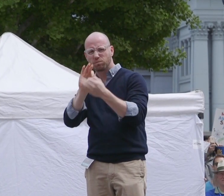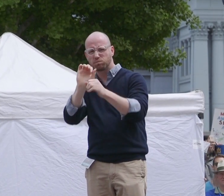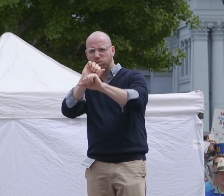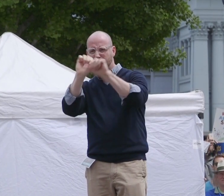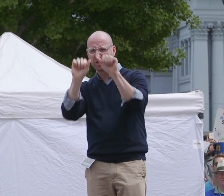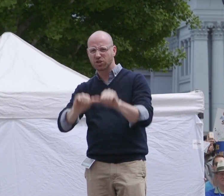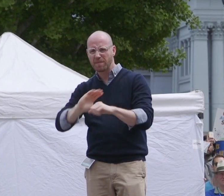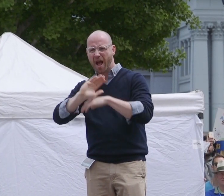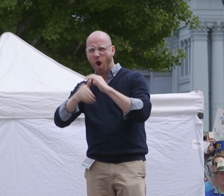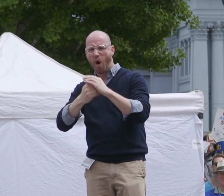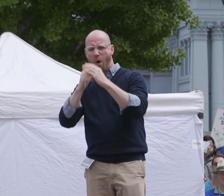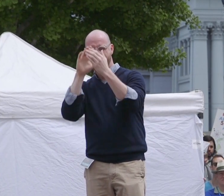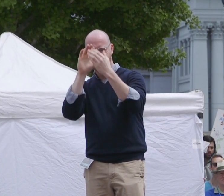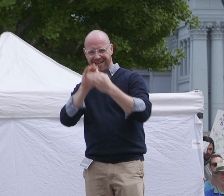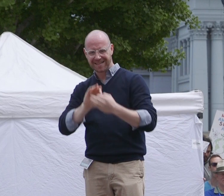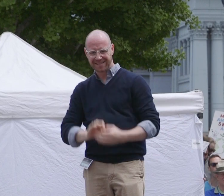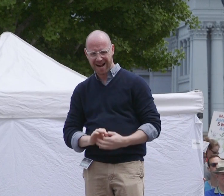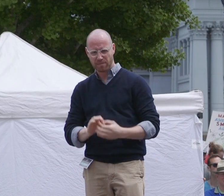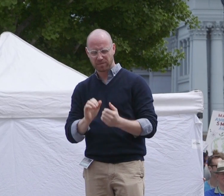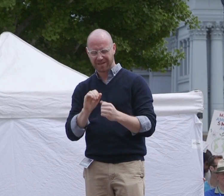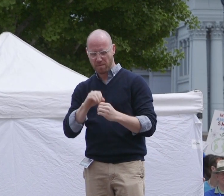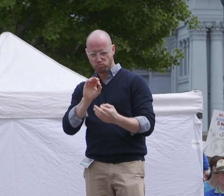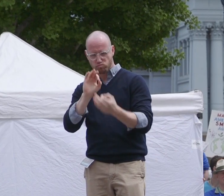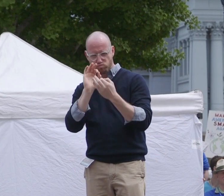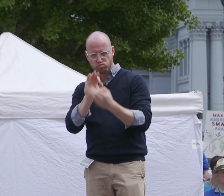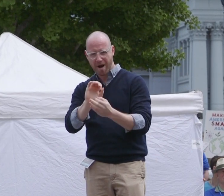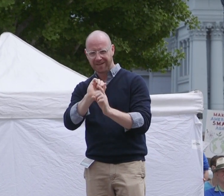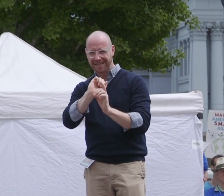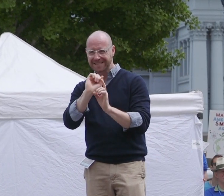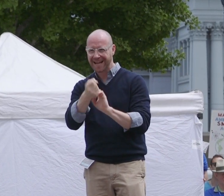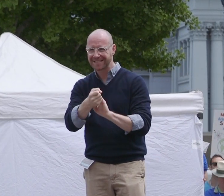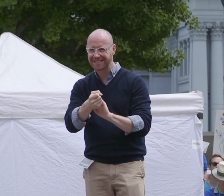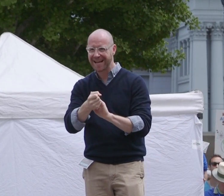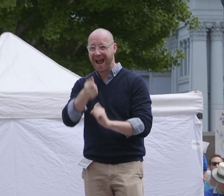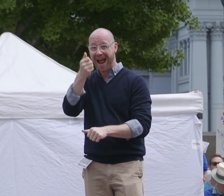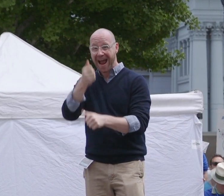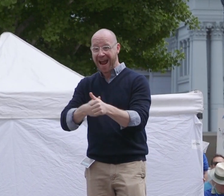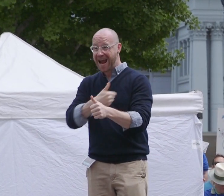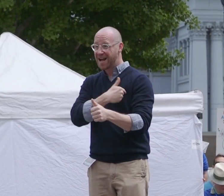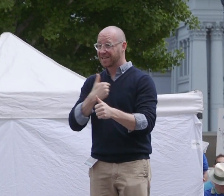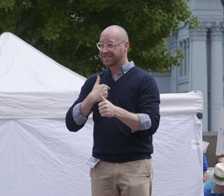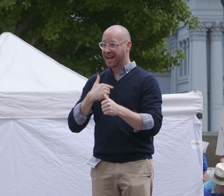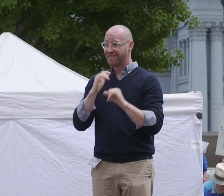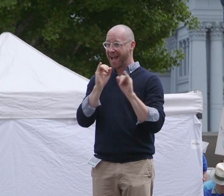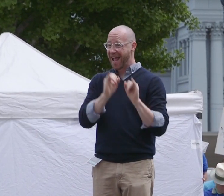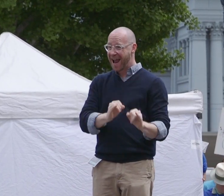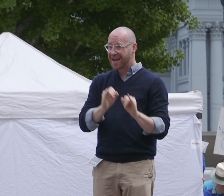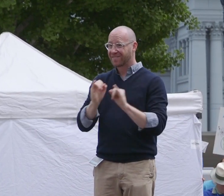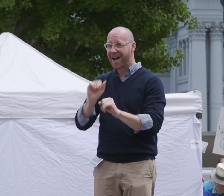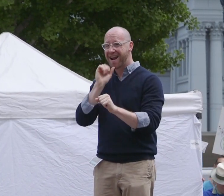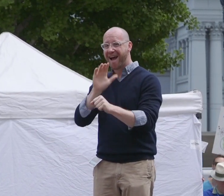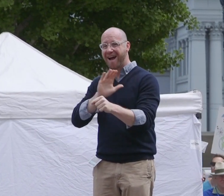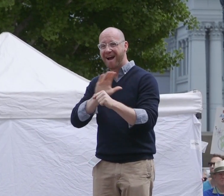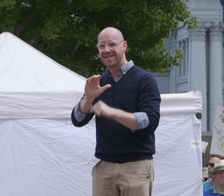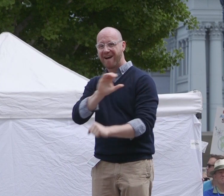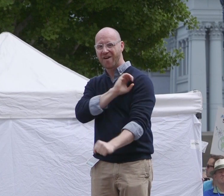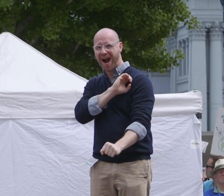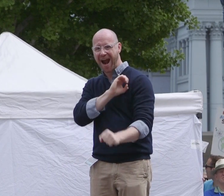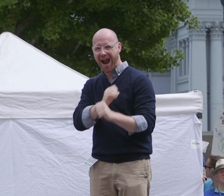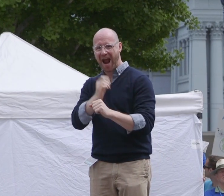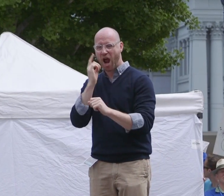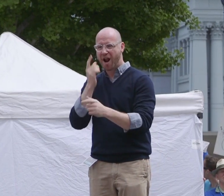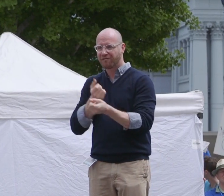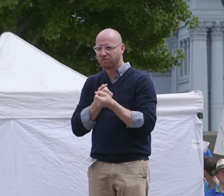conditions. Individually, on our own, no single one of us can bring enough energy to an equation to accomplish something